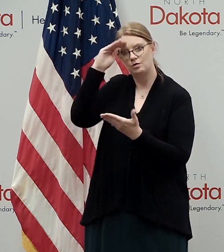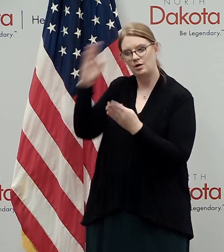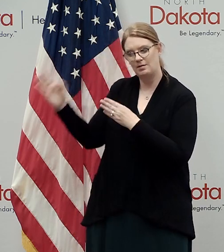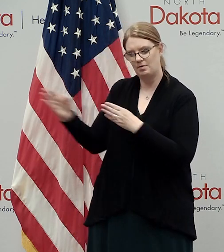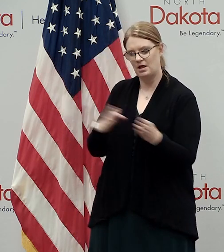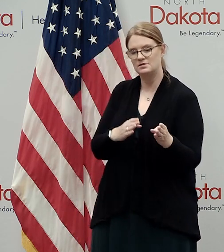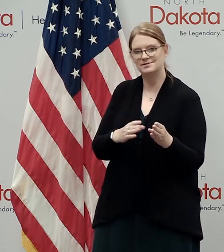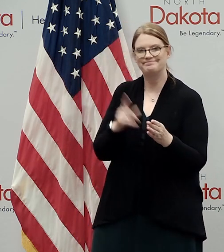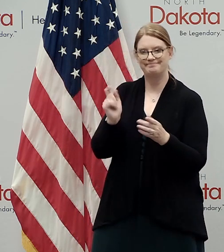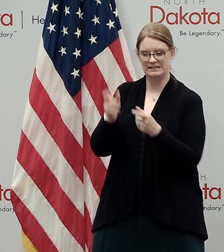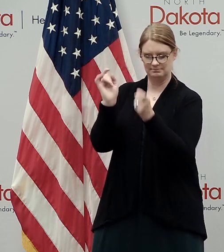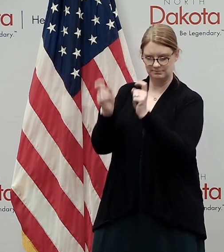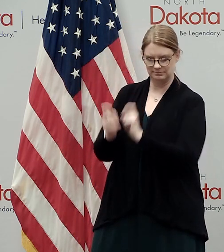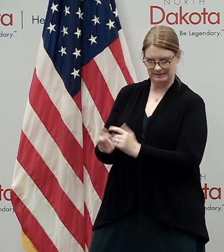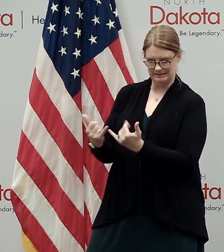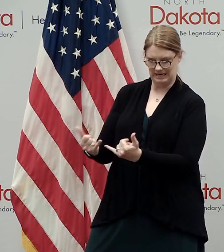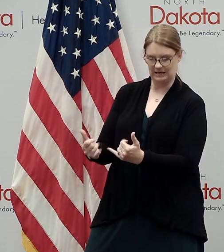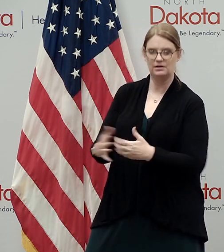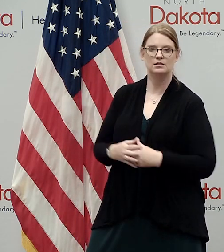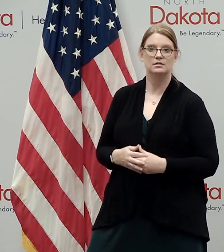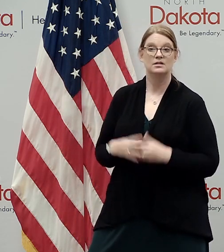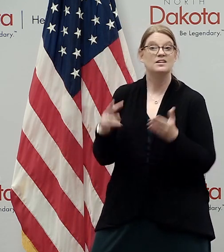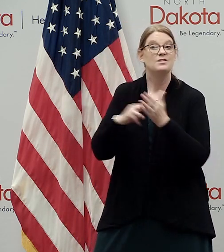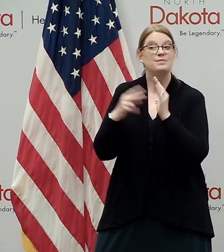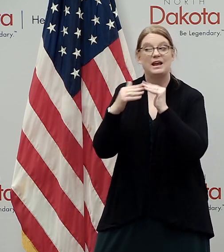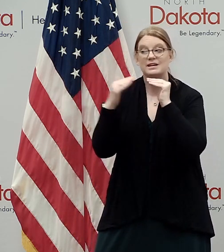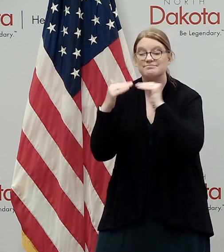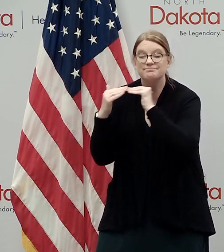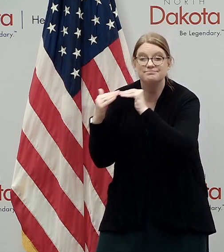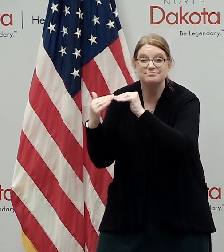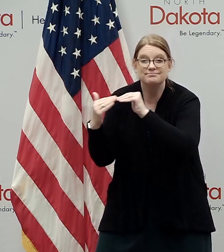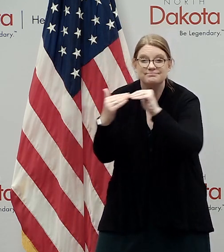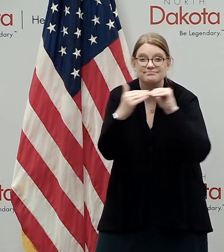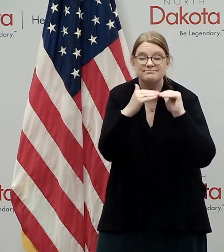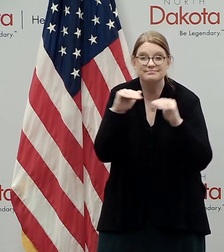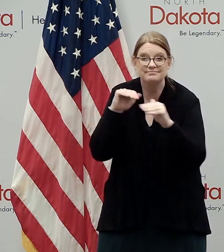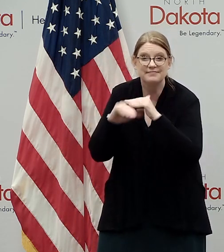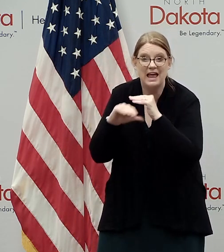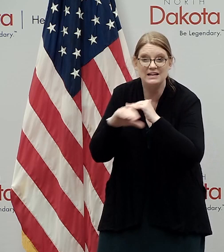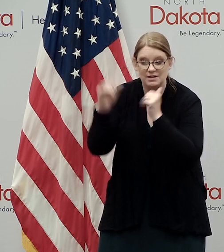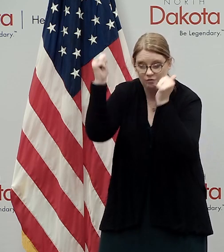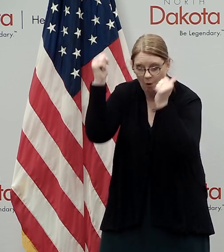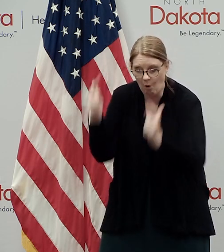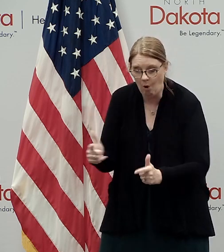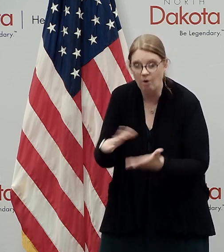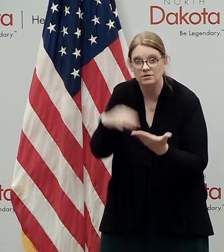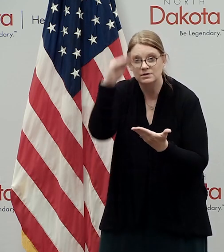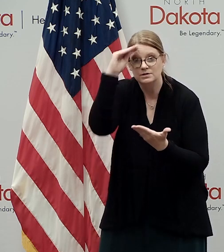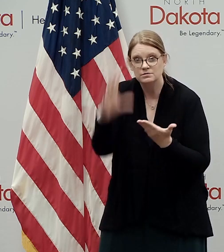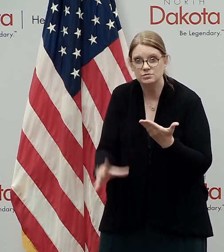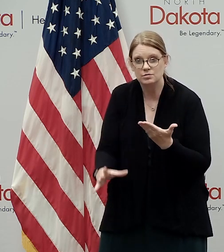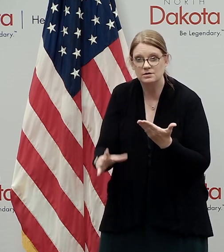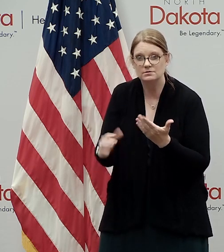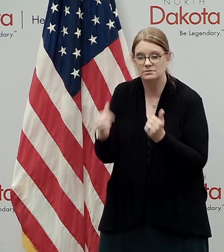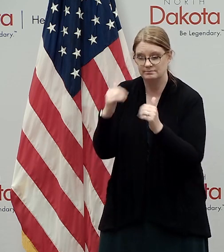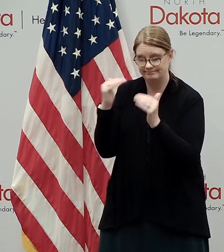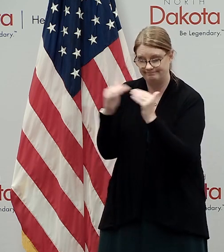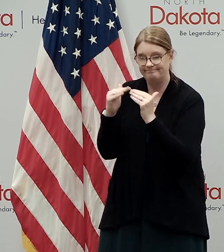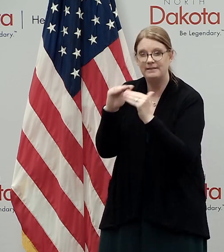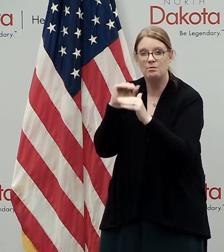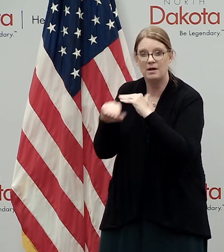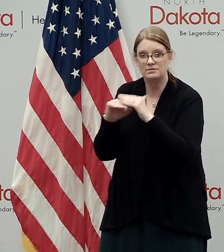updated. Equity for all students is a critical consideration when improving these distance learning